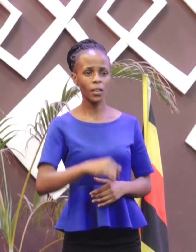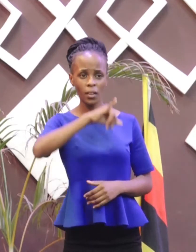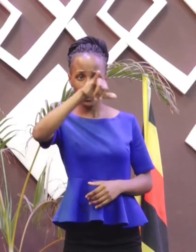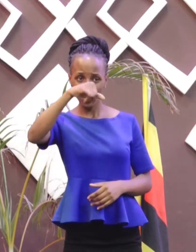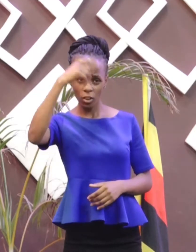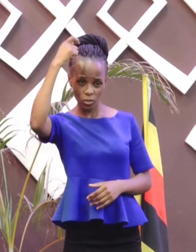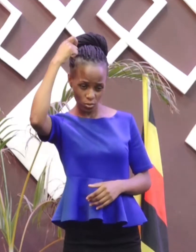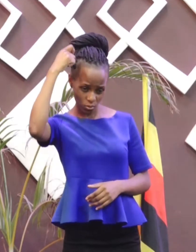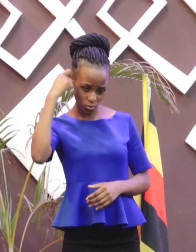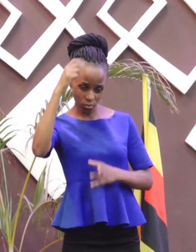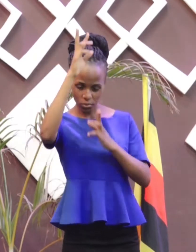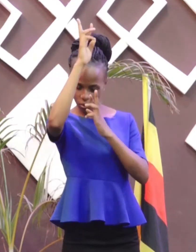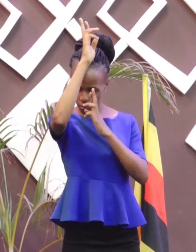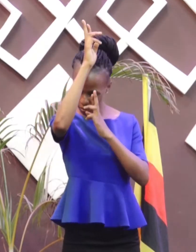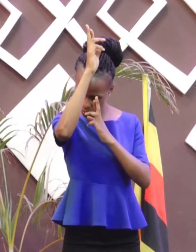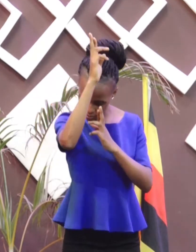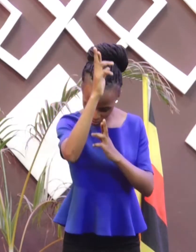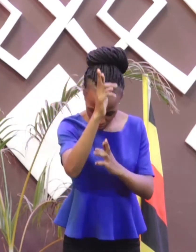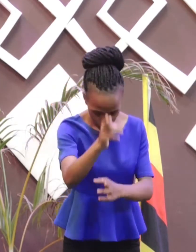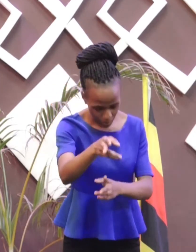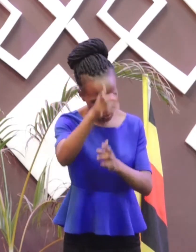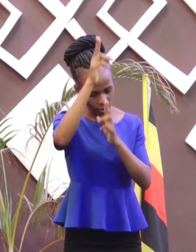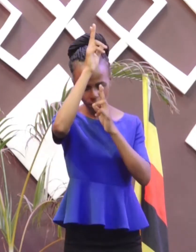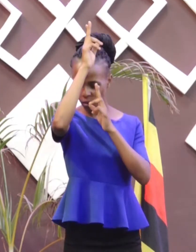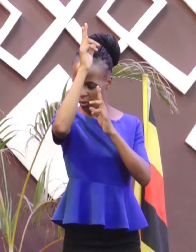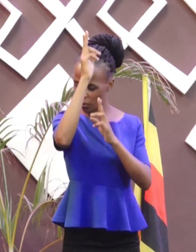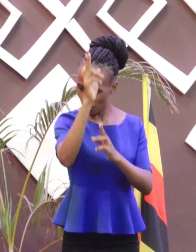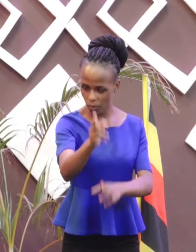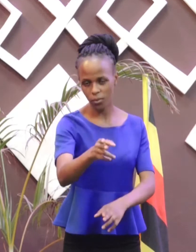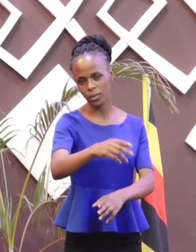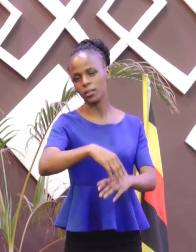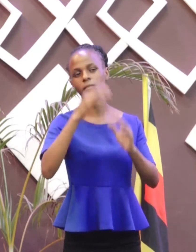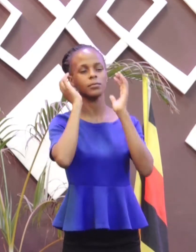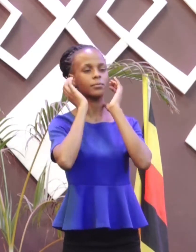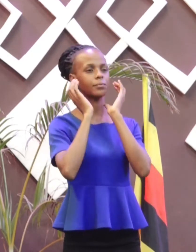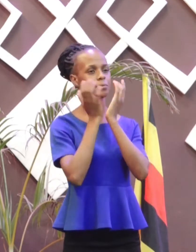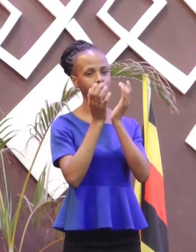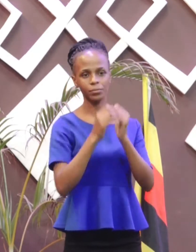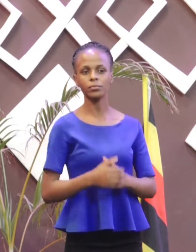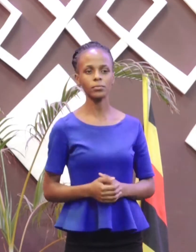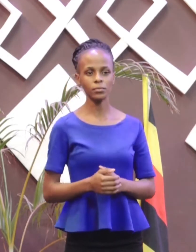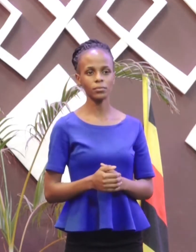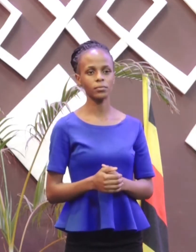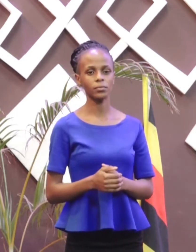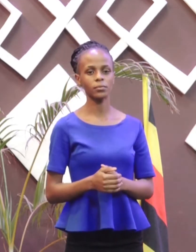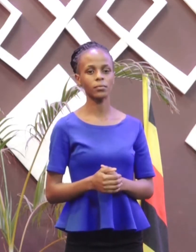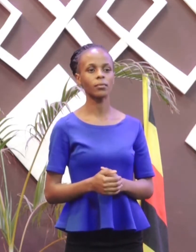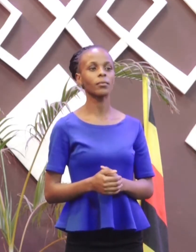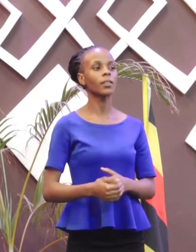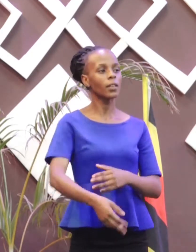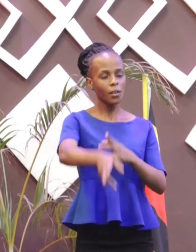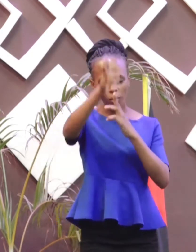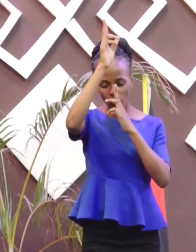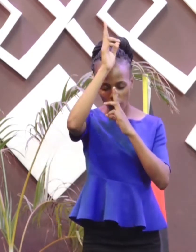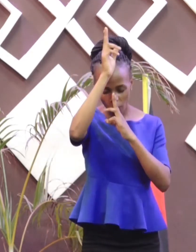Joshua respected Moses. Yoswa yali assaamu ekitiibwa Musa. He honored